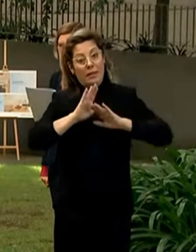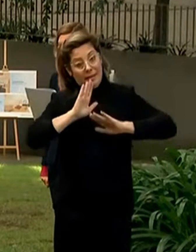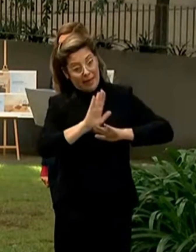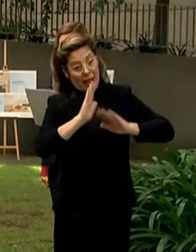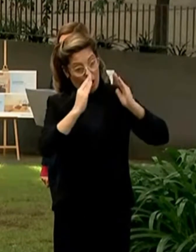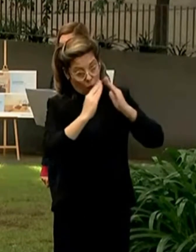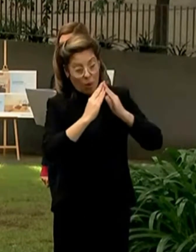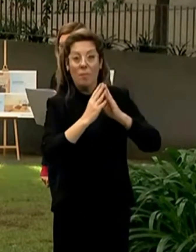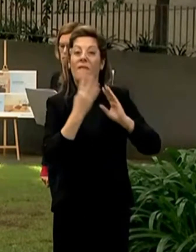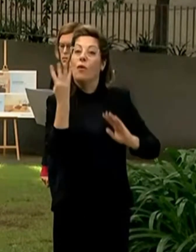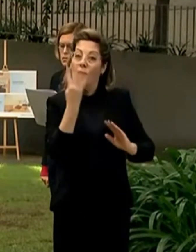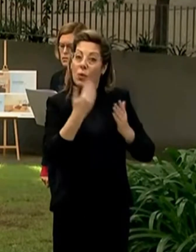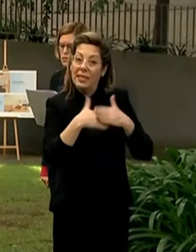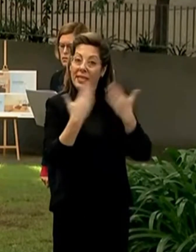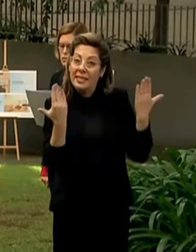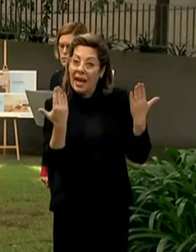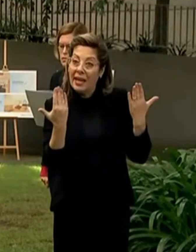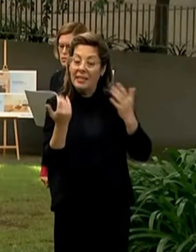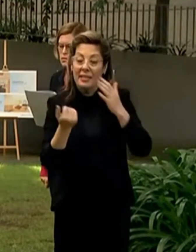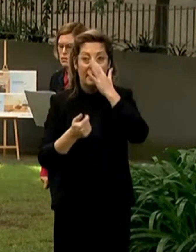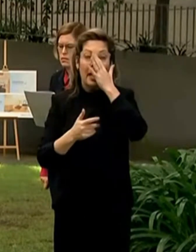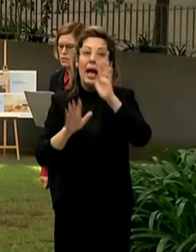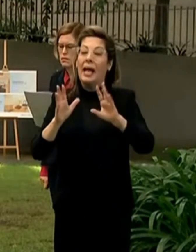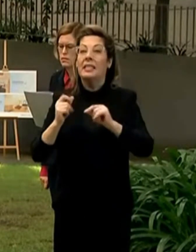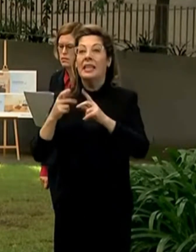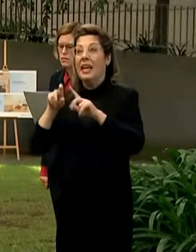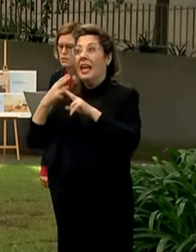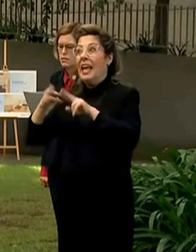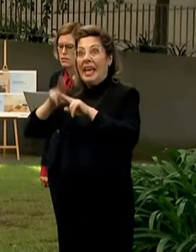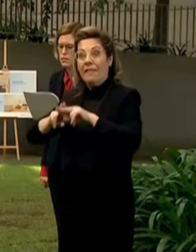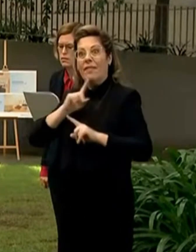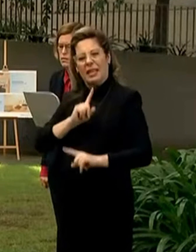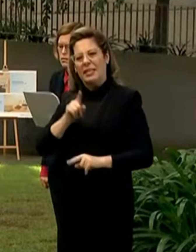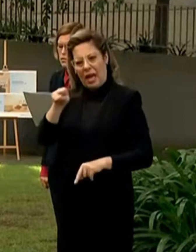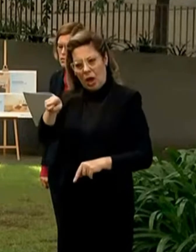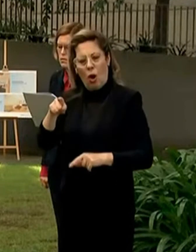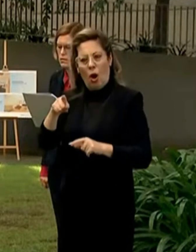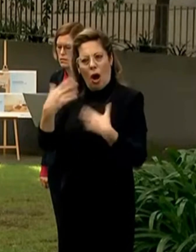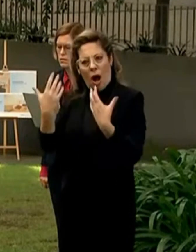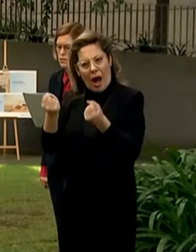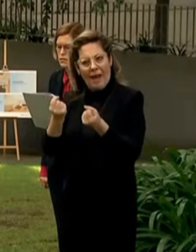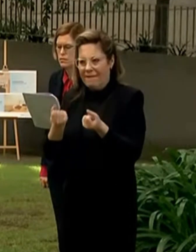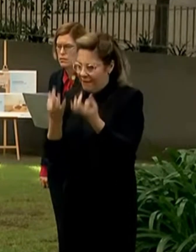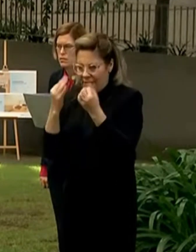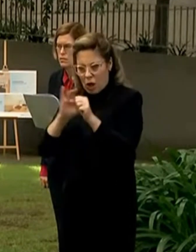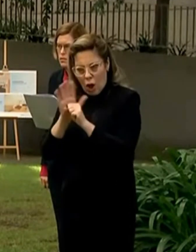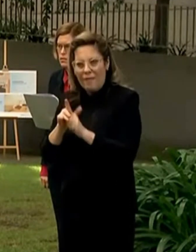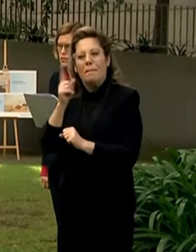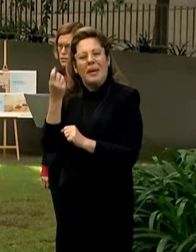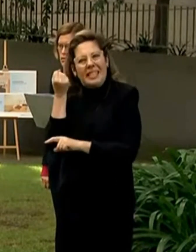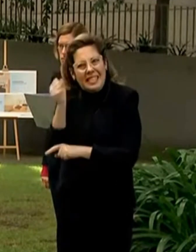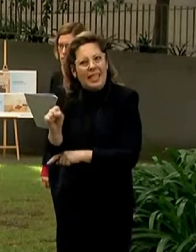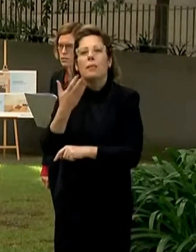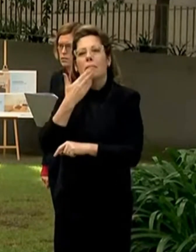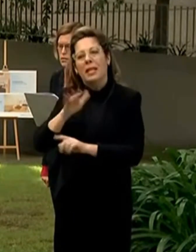follow that advice. I couldn't think of anything more horrible than causing someone else's death because I decided not to